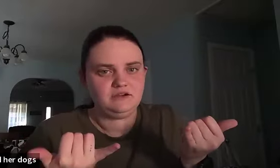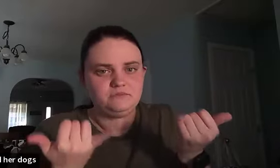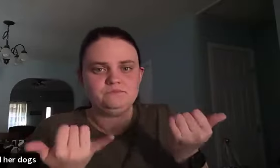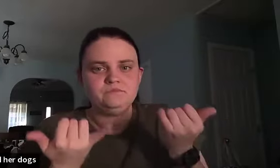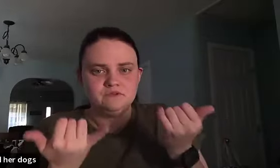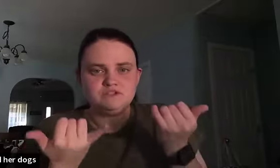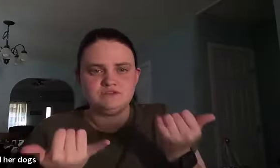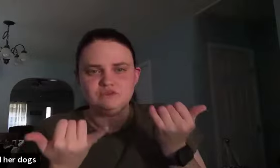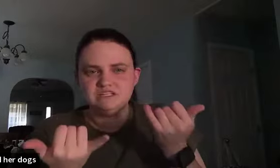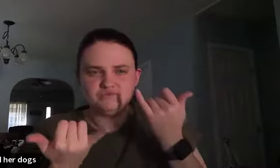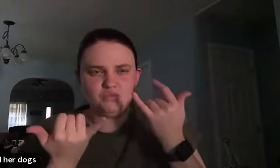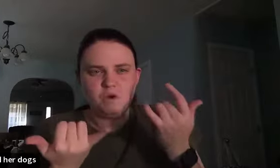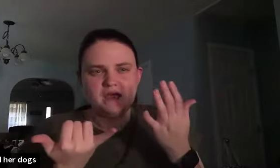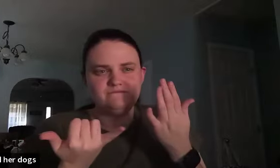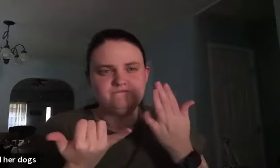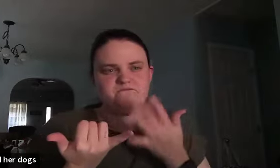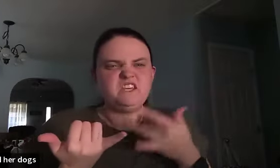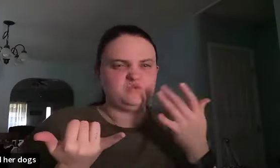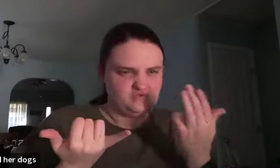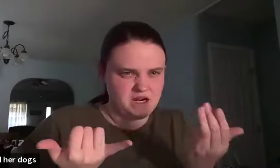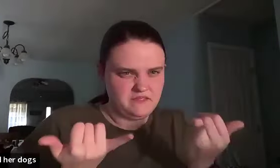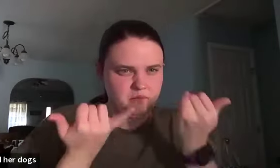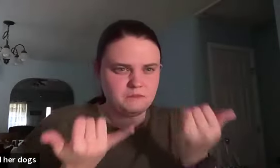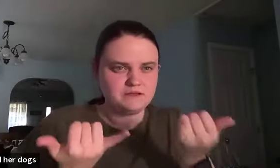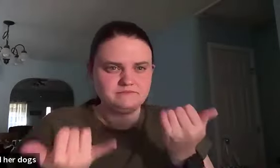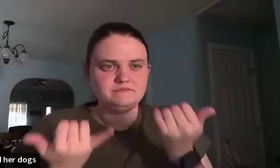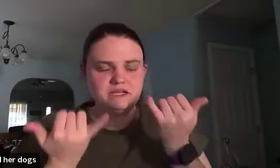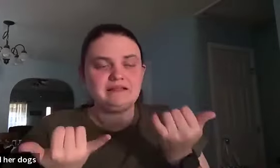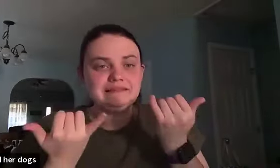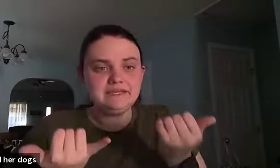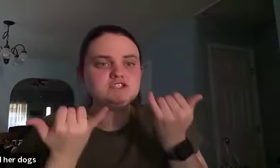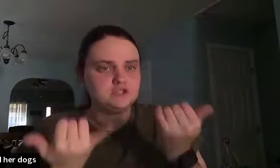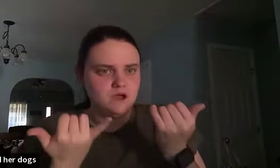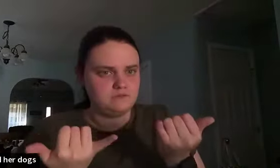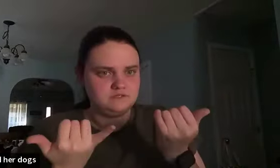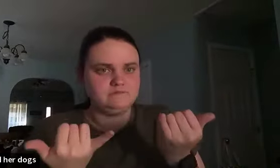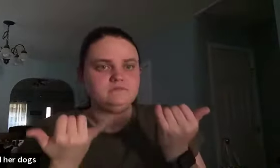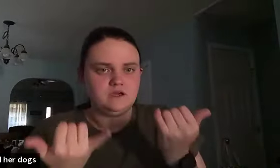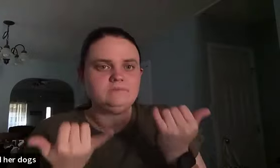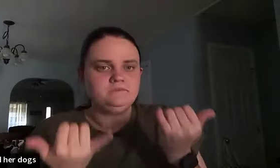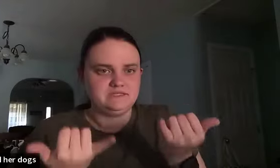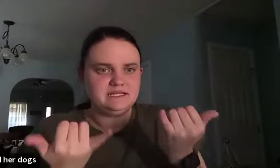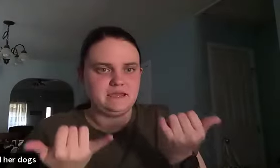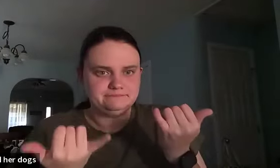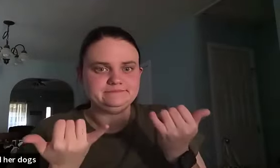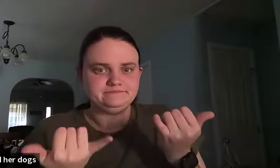deal. So it's really just what feels right at that moment. But at least 2 times, okay, today.